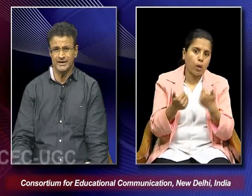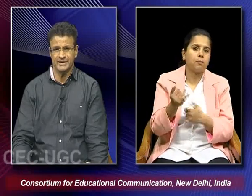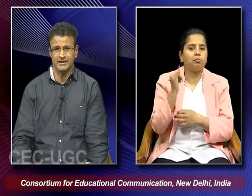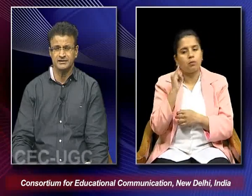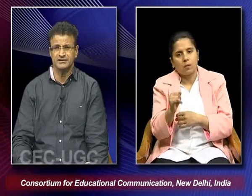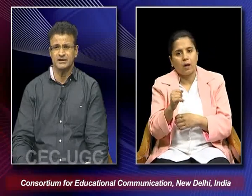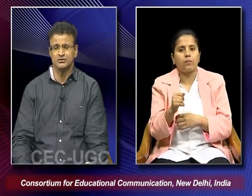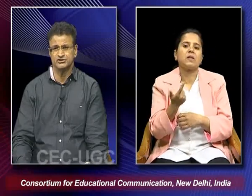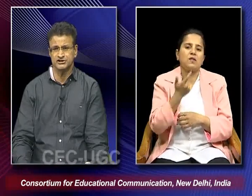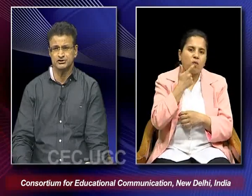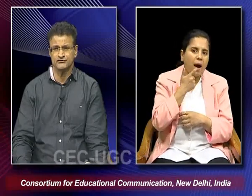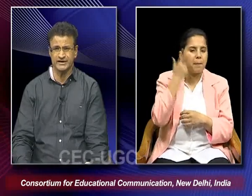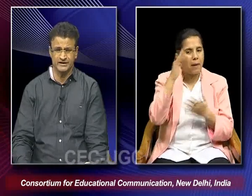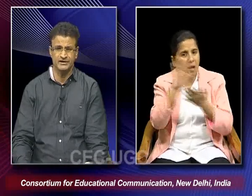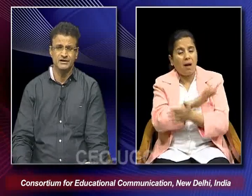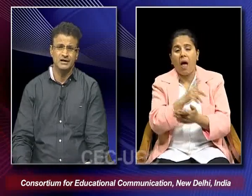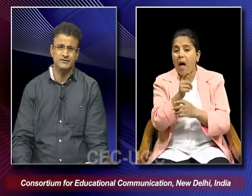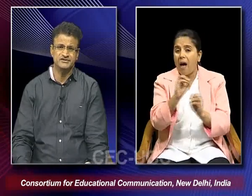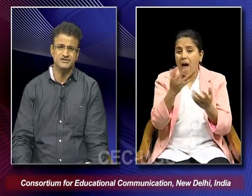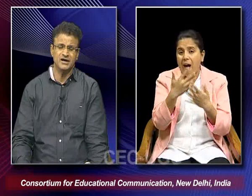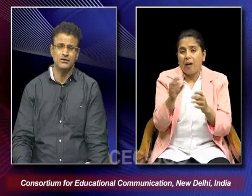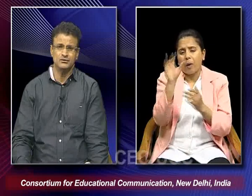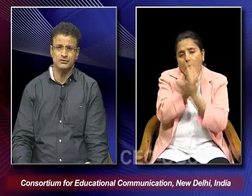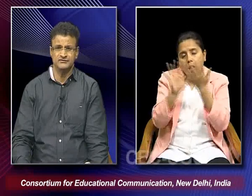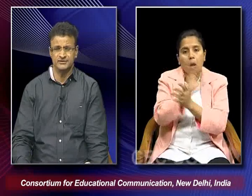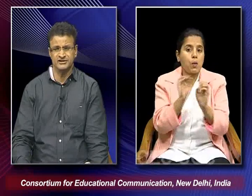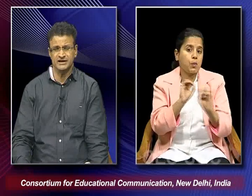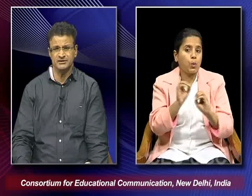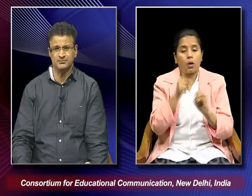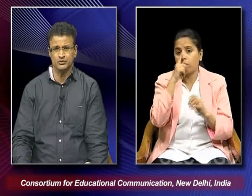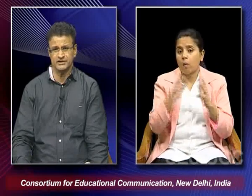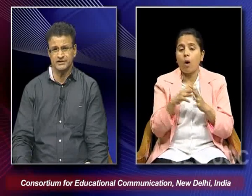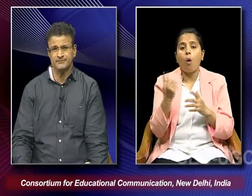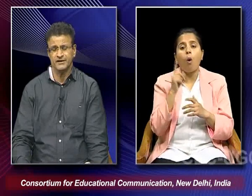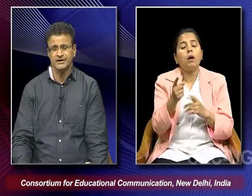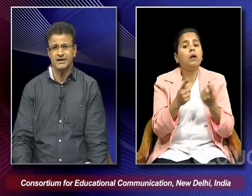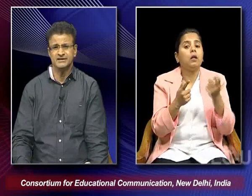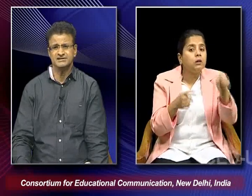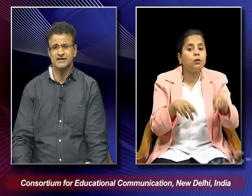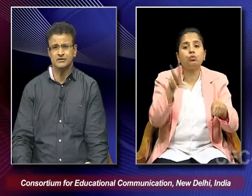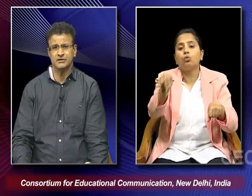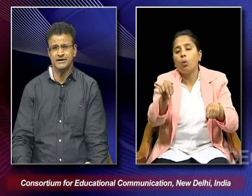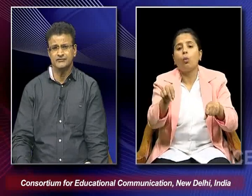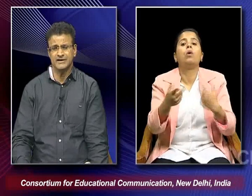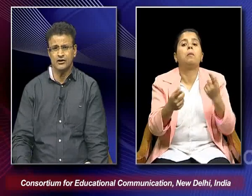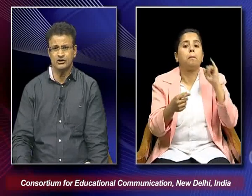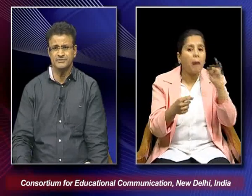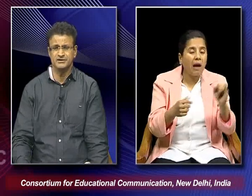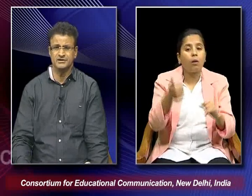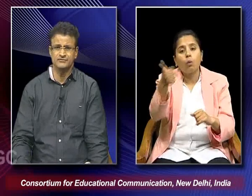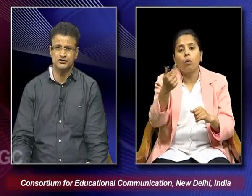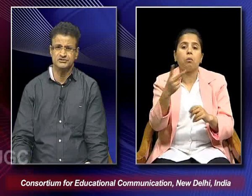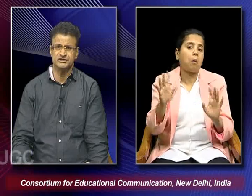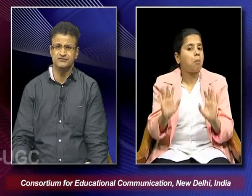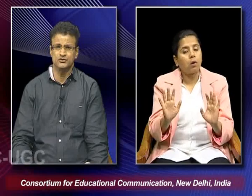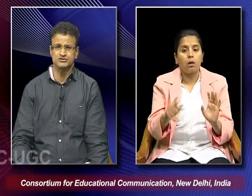or black, and there are no shades of grey, which is how the women, they are being portrayed. And this kind of a dichotomy,